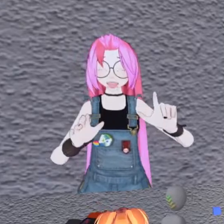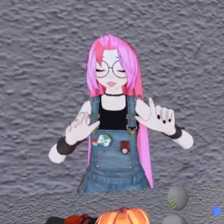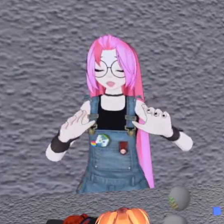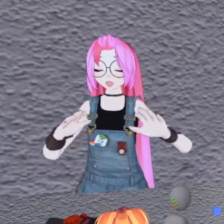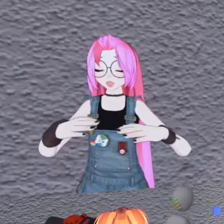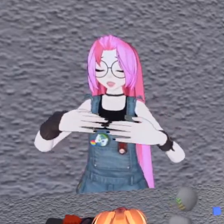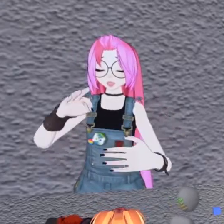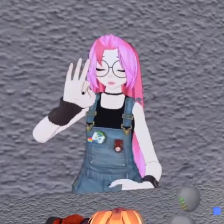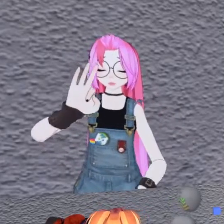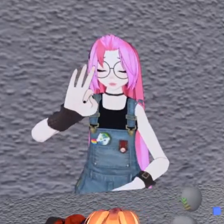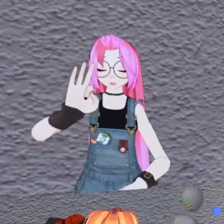you sign